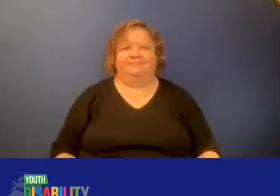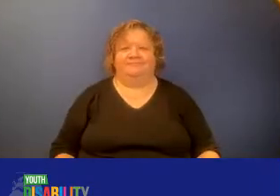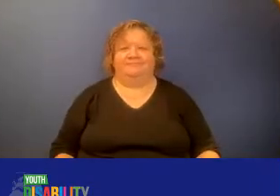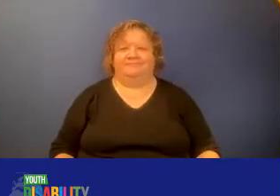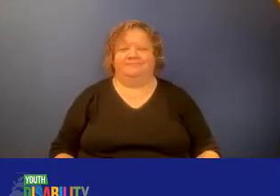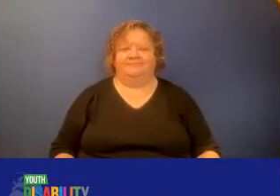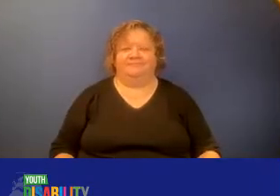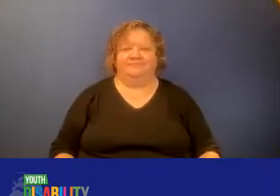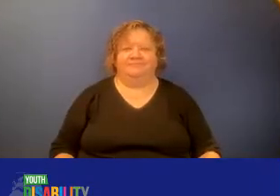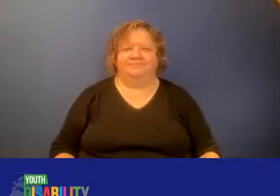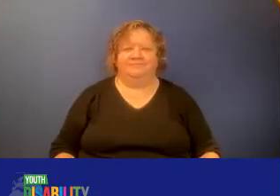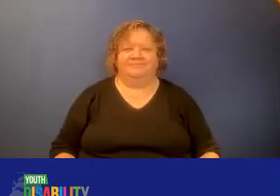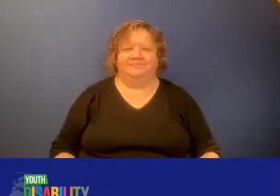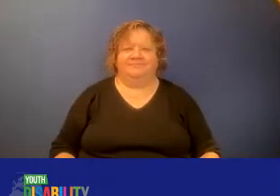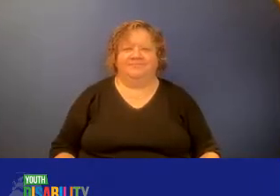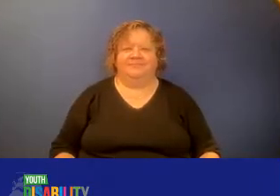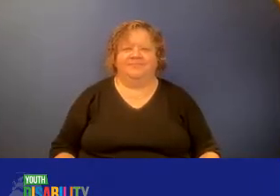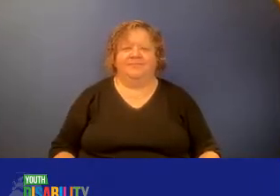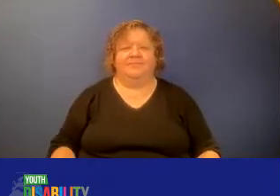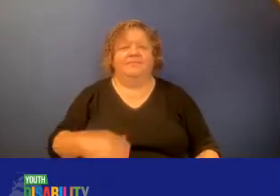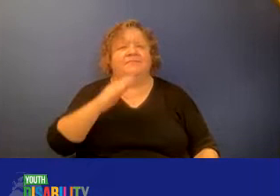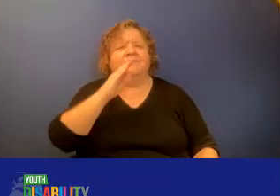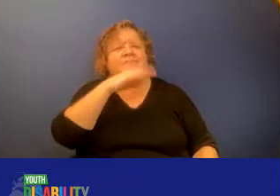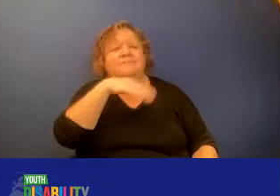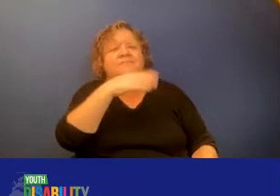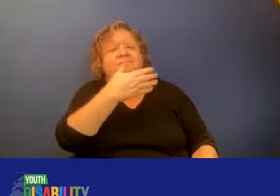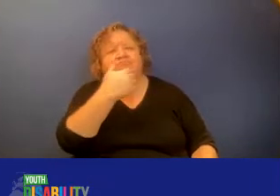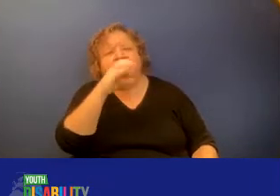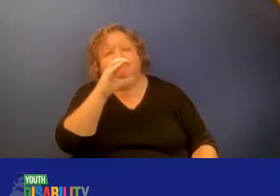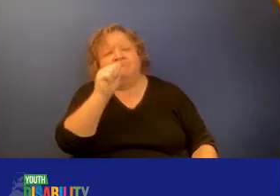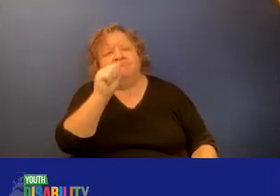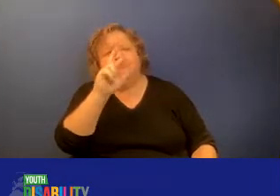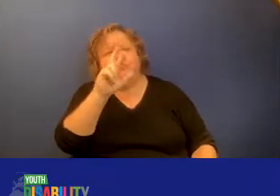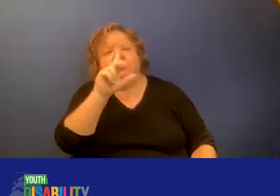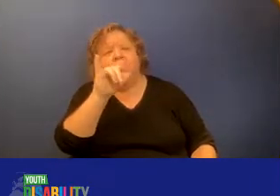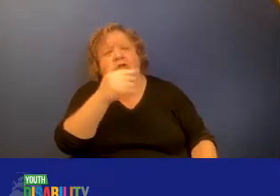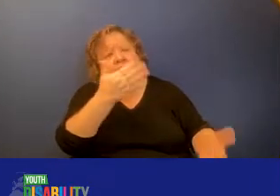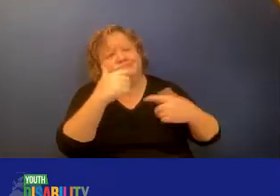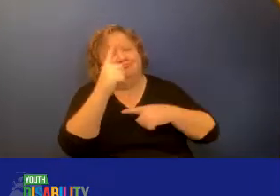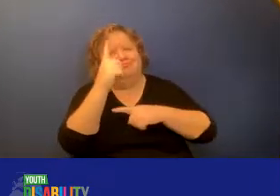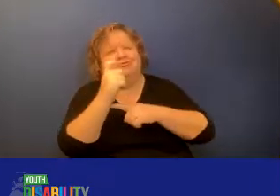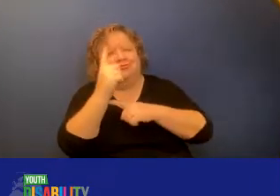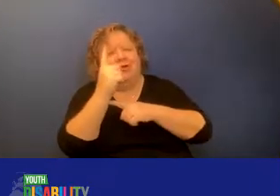Carly, why won't you start? And maybe after your introduction, we will show the video, if that's okay.